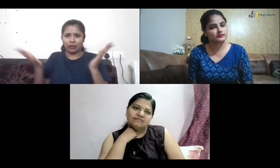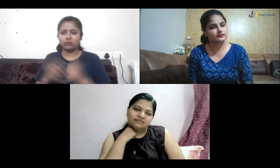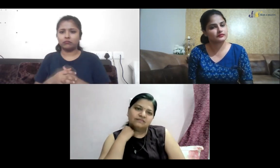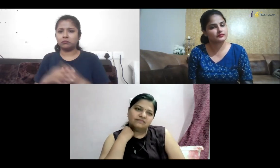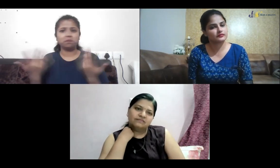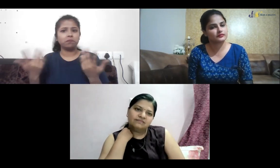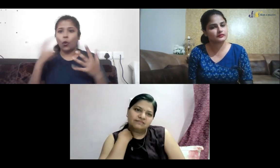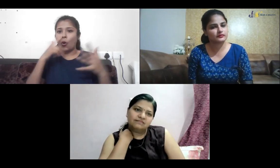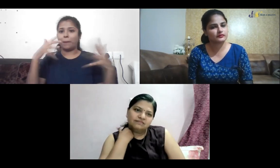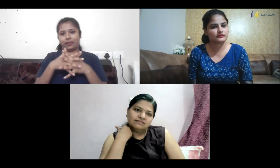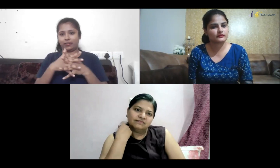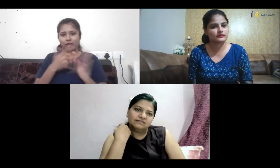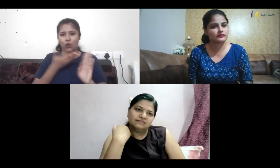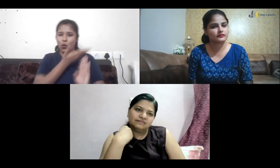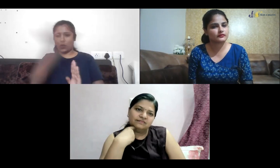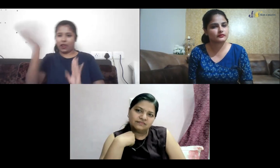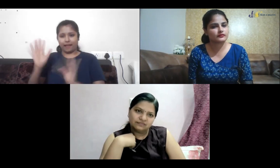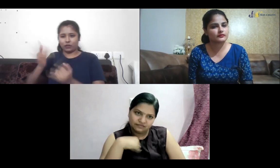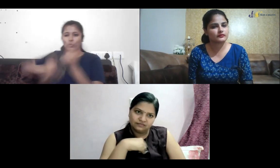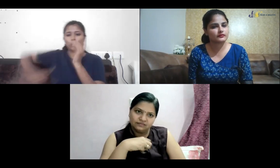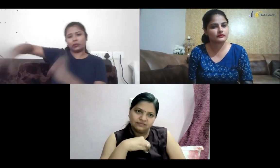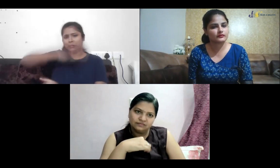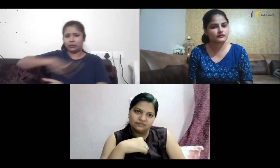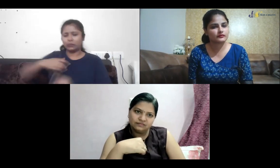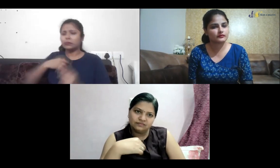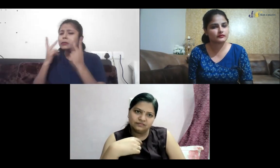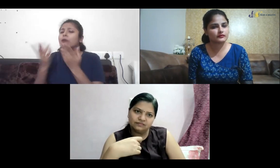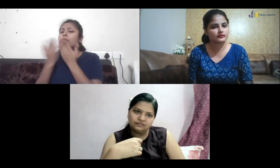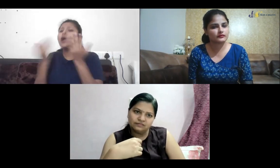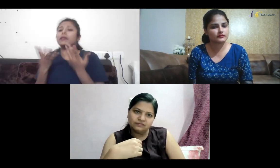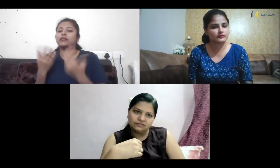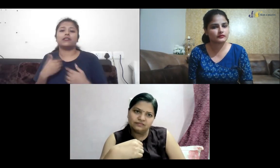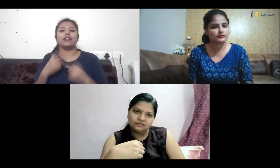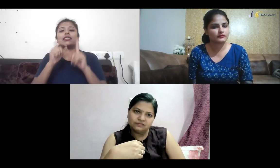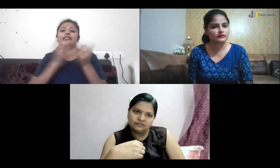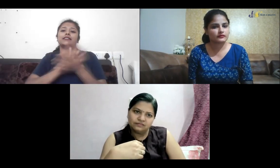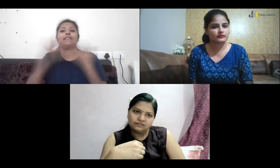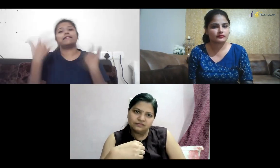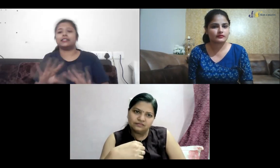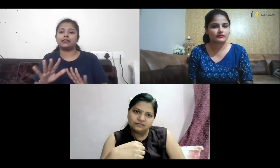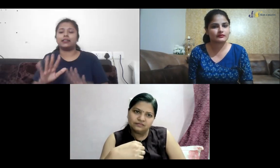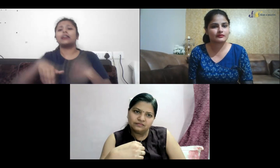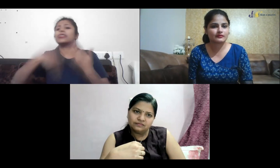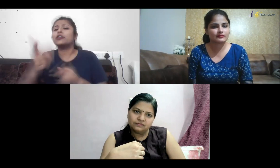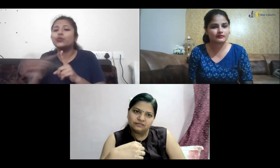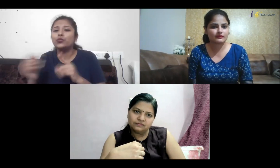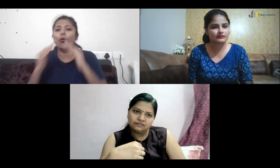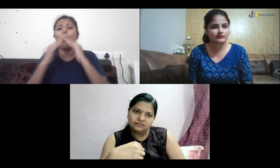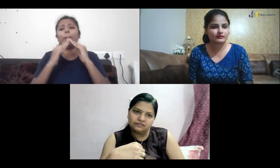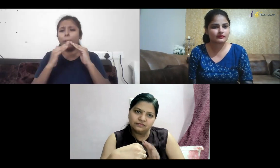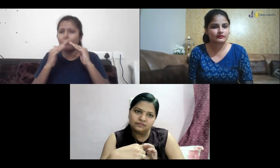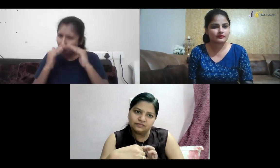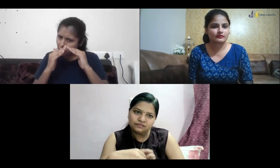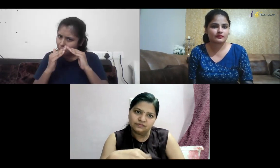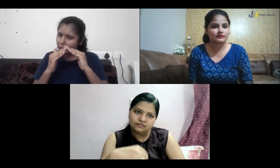I have seen many things like women. In society we have seen many women. What you have done? I have done